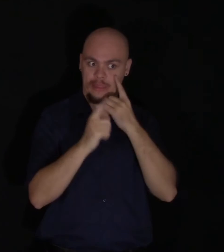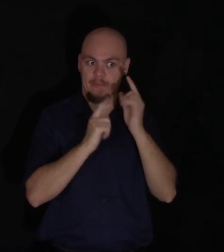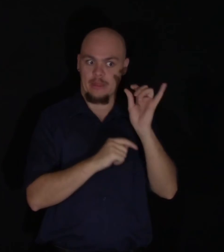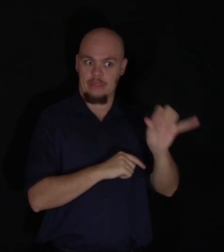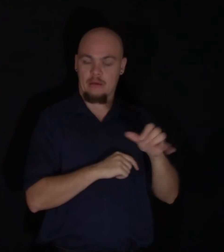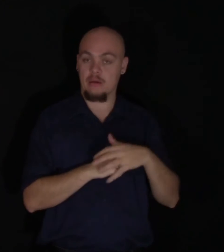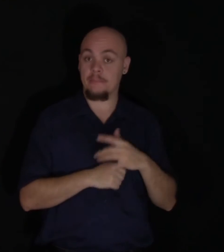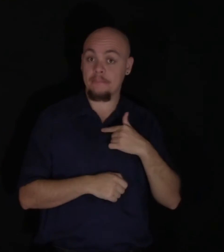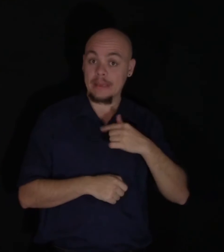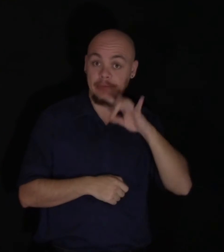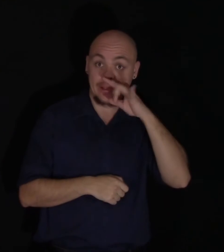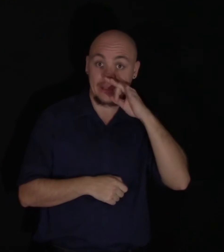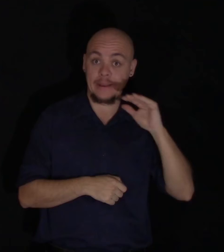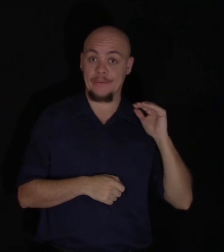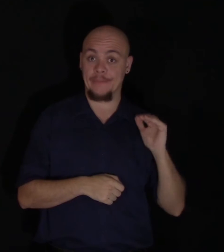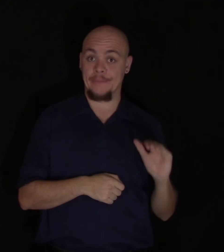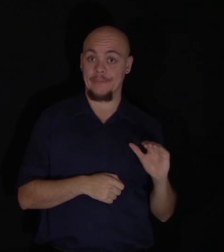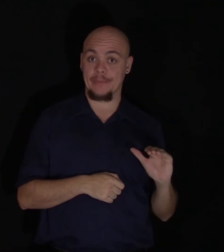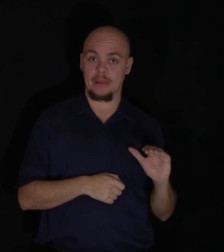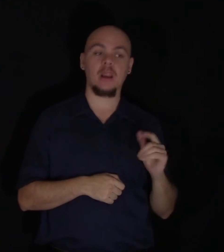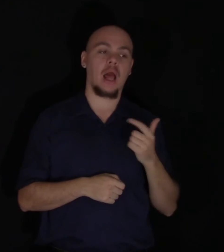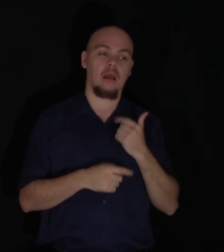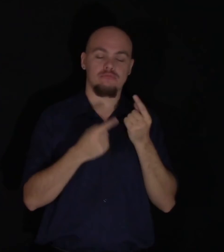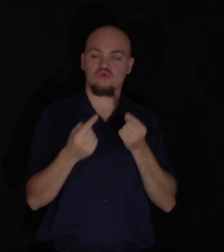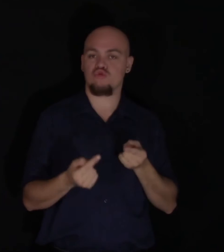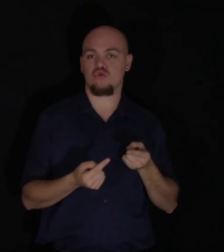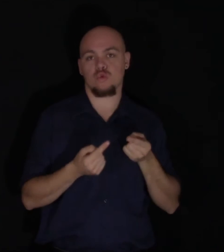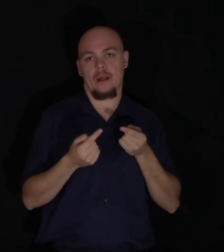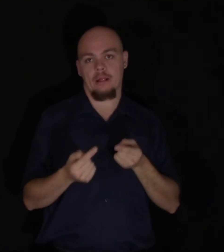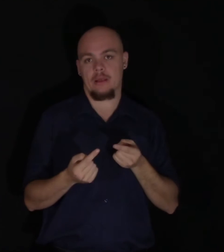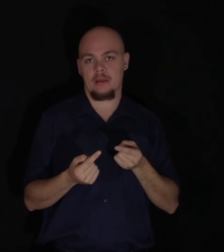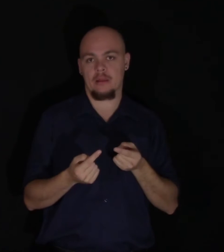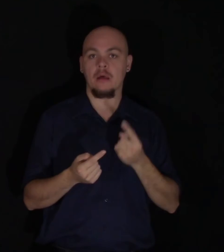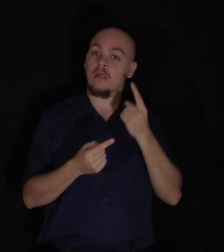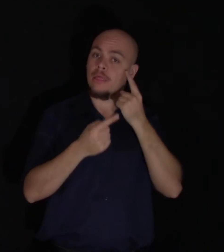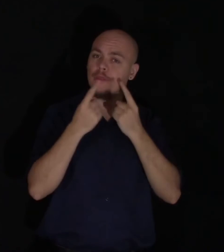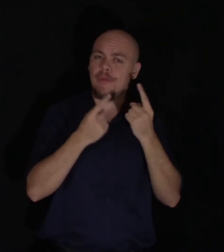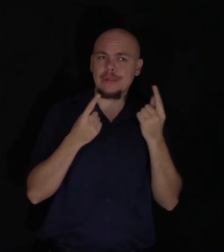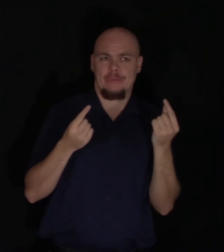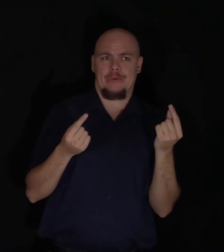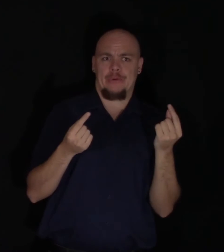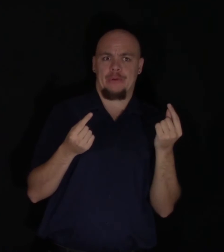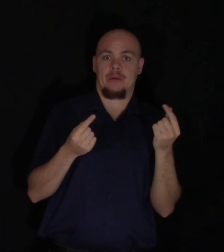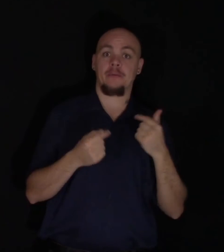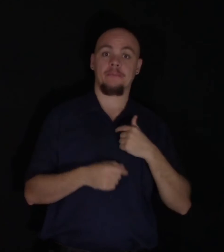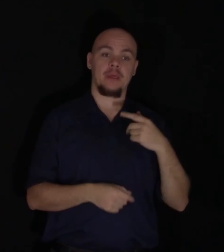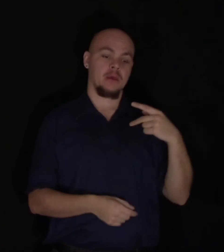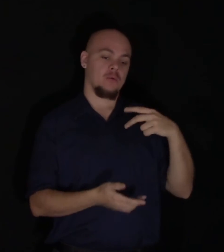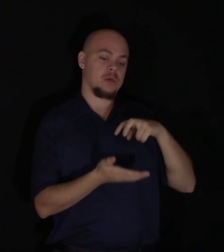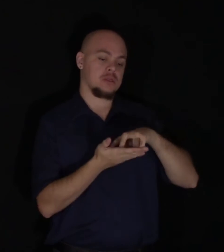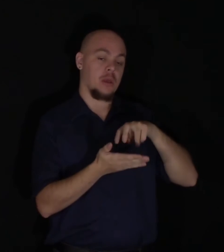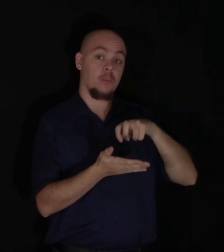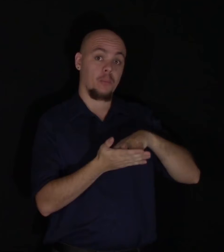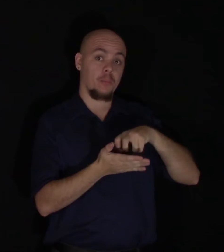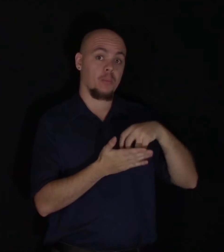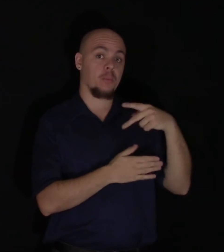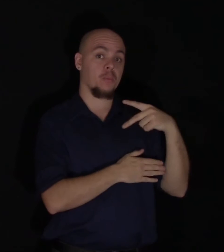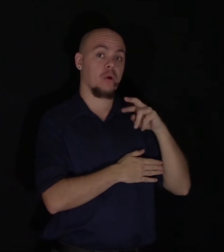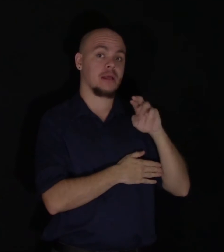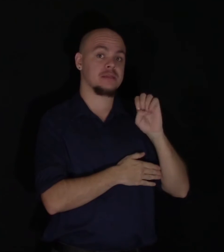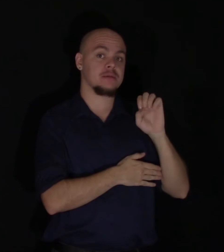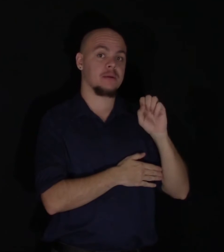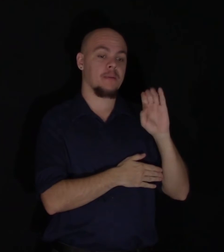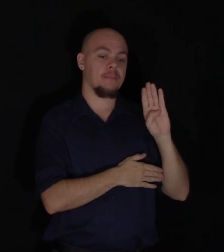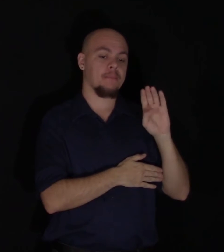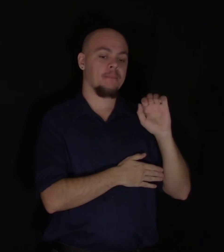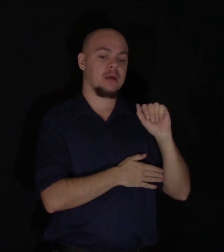kid, I really struggled and tried to figure out what to do with these thoughts. As a Presbyterian minister's child, I went to